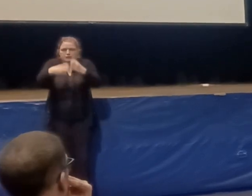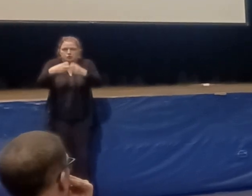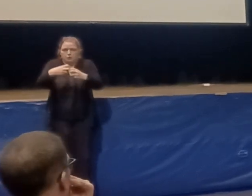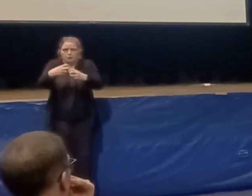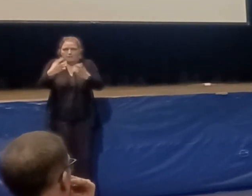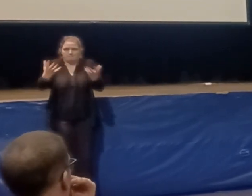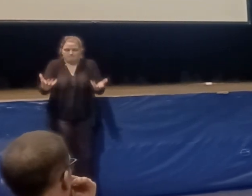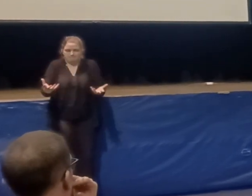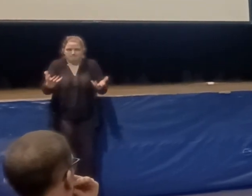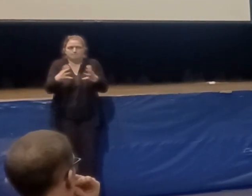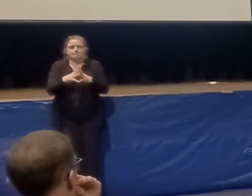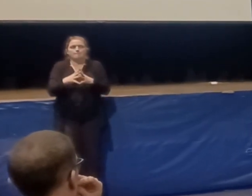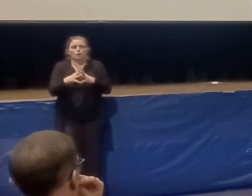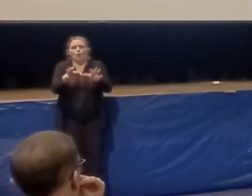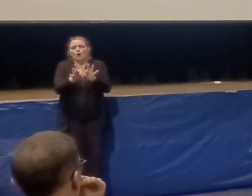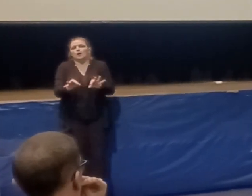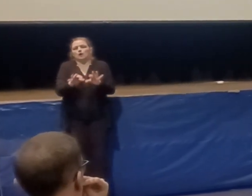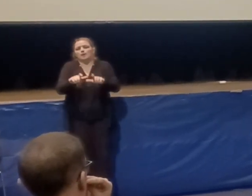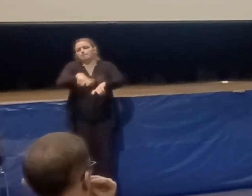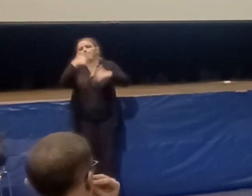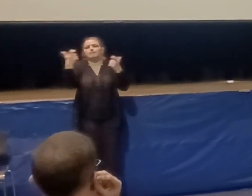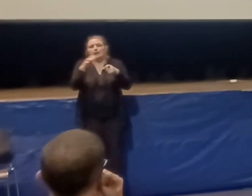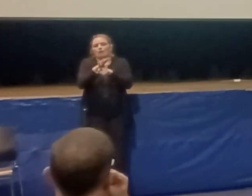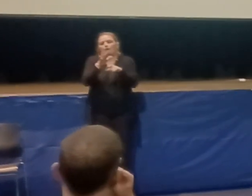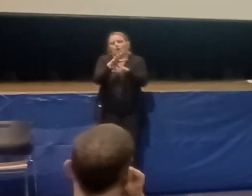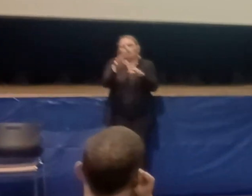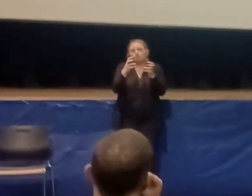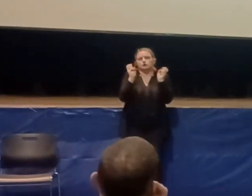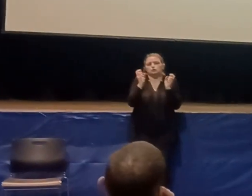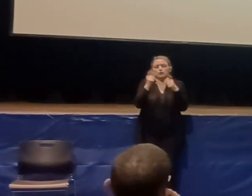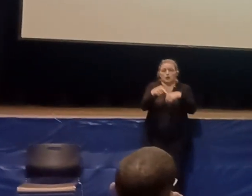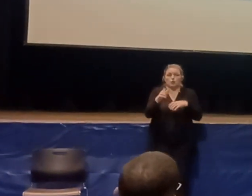or that there was big enough of a problem in the traffic model that